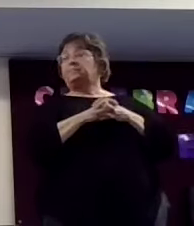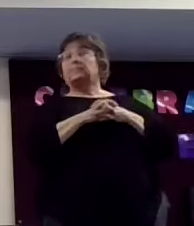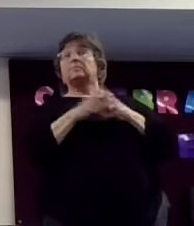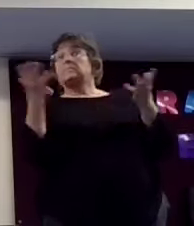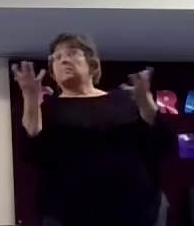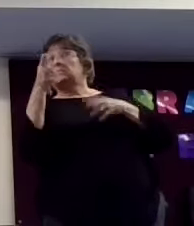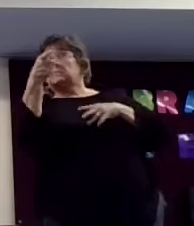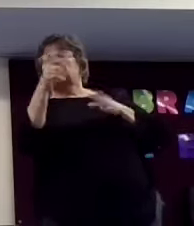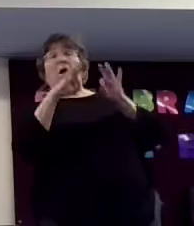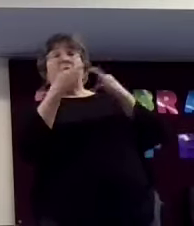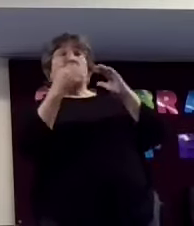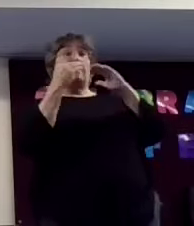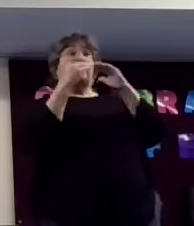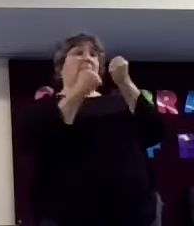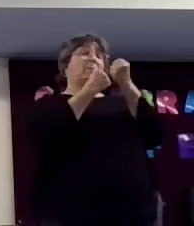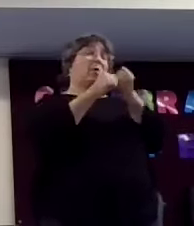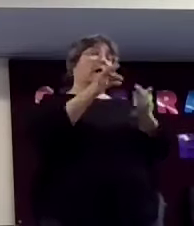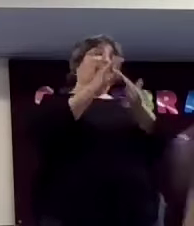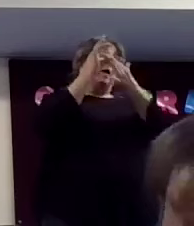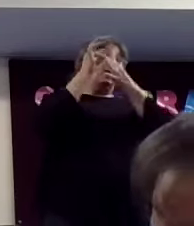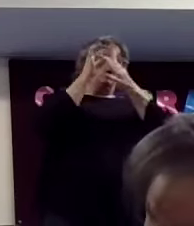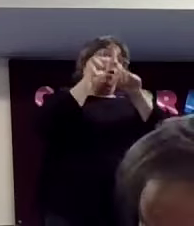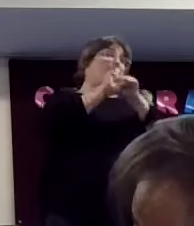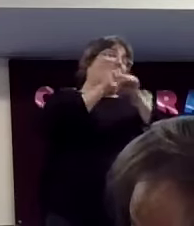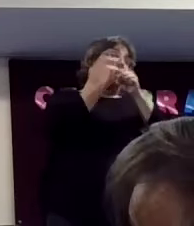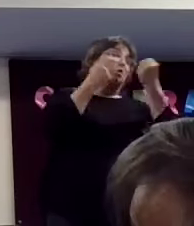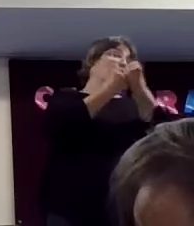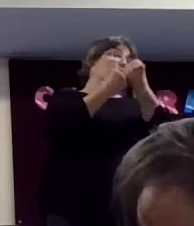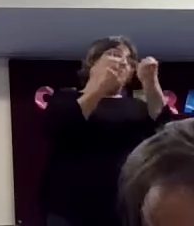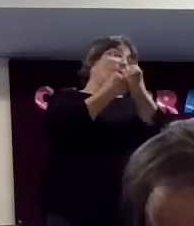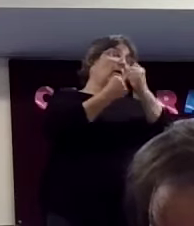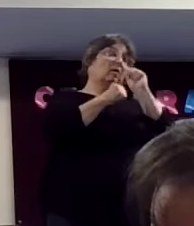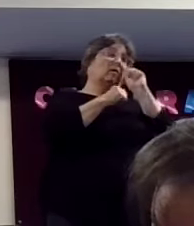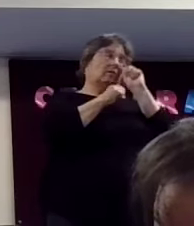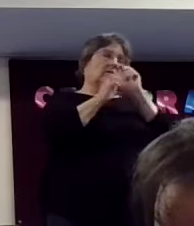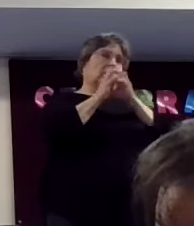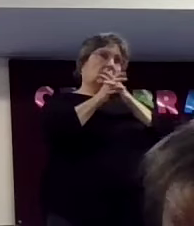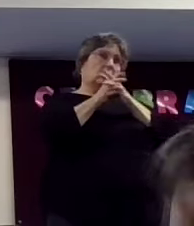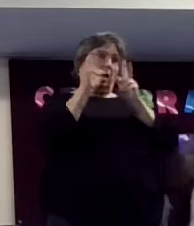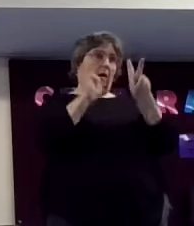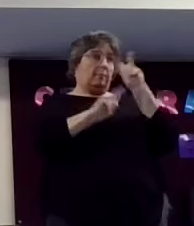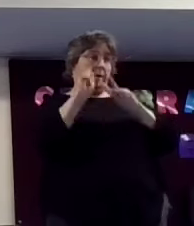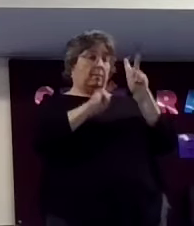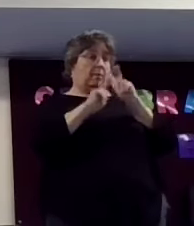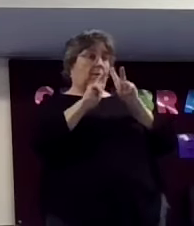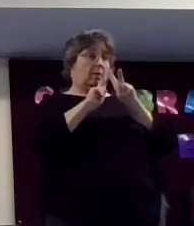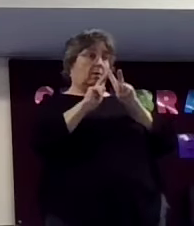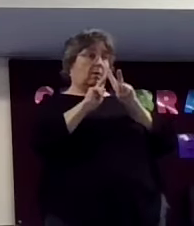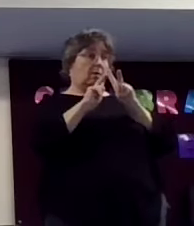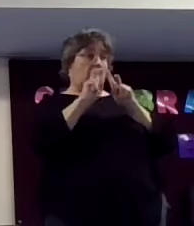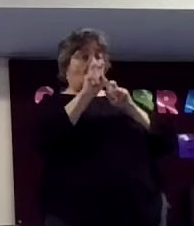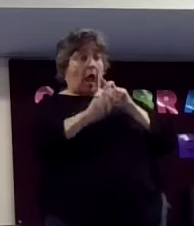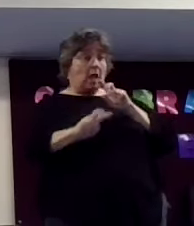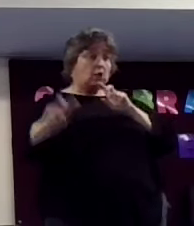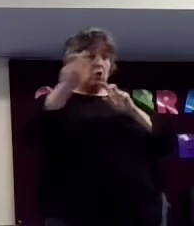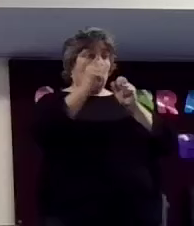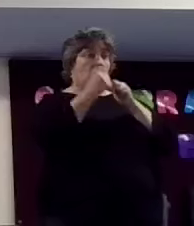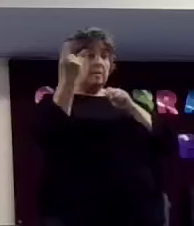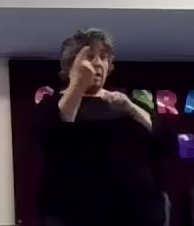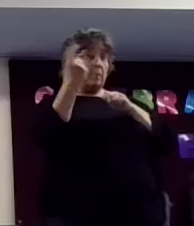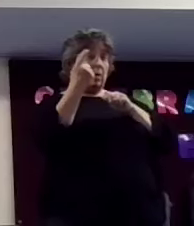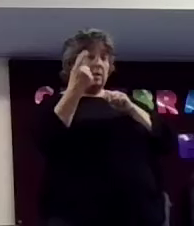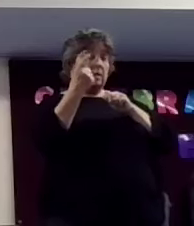What about family peer support specialists that work to support people who have lived through the journey with somebody